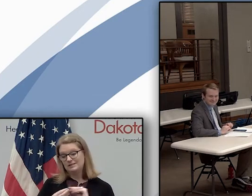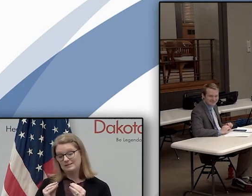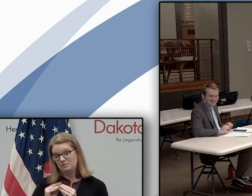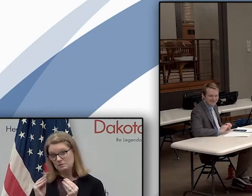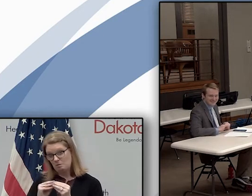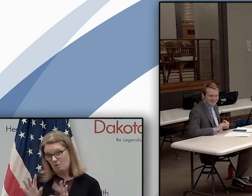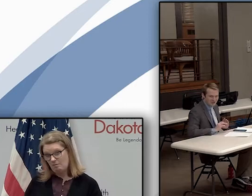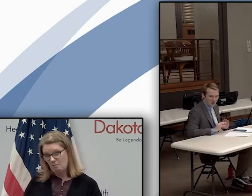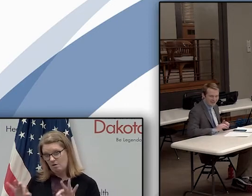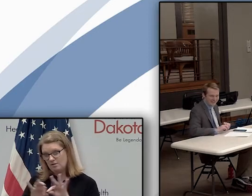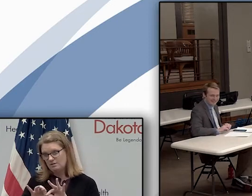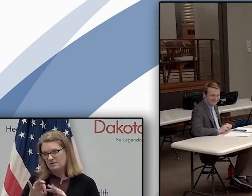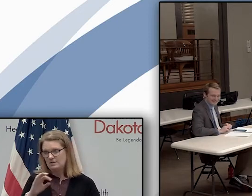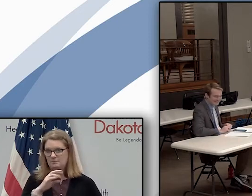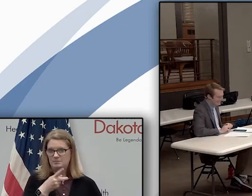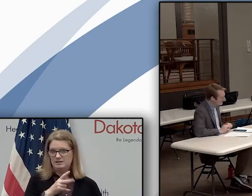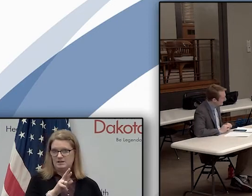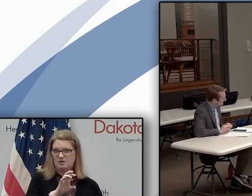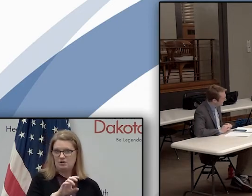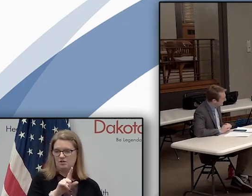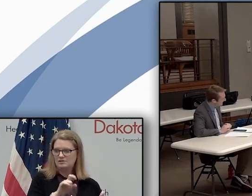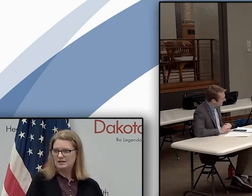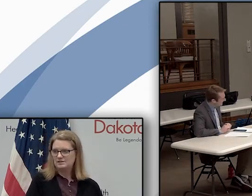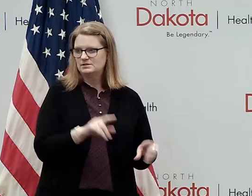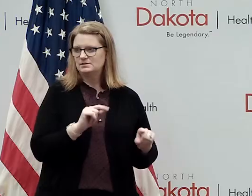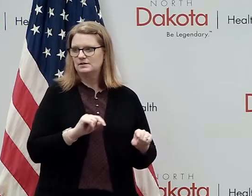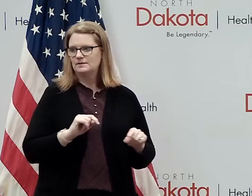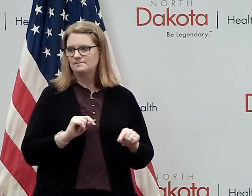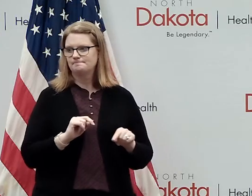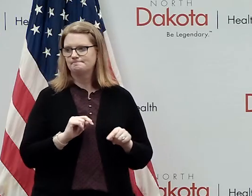than PCR tests in the moment?